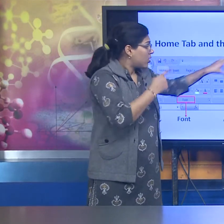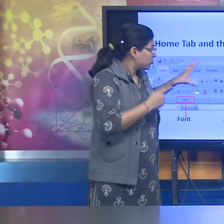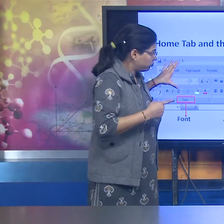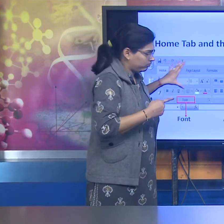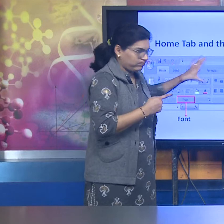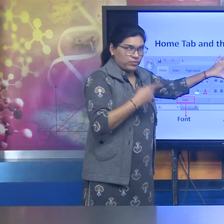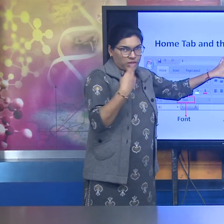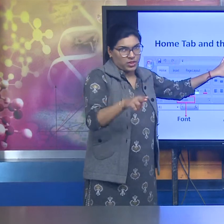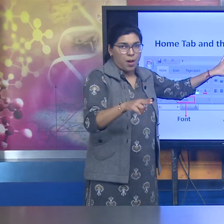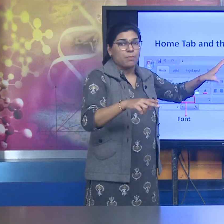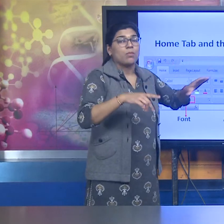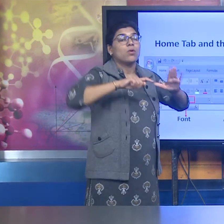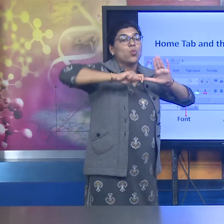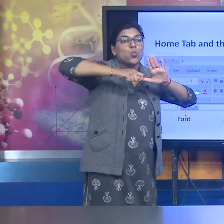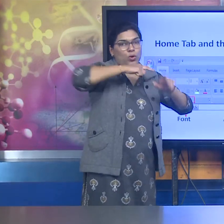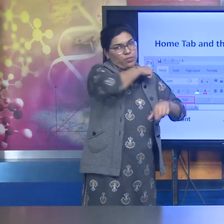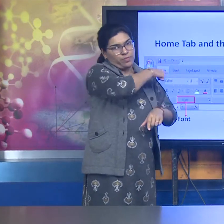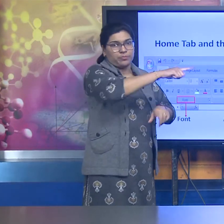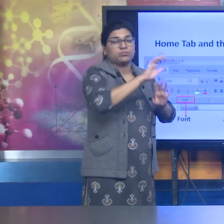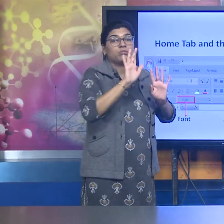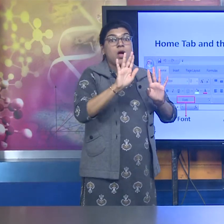the formatting tool.